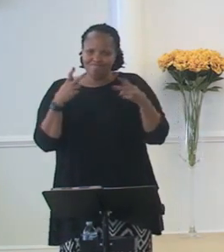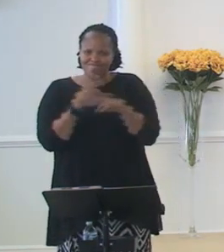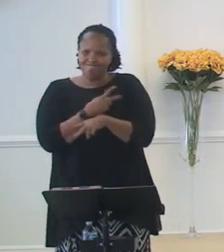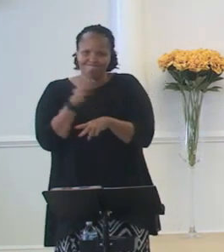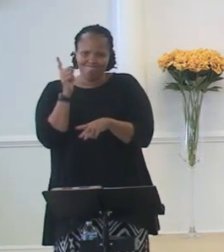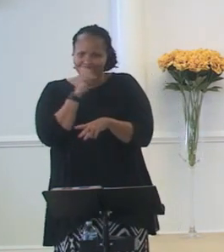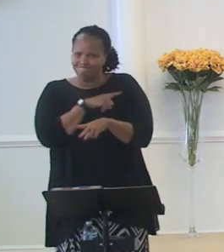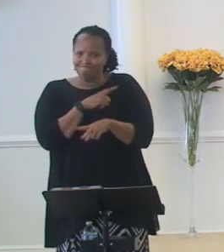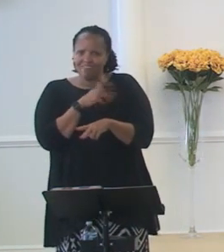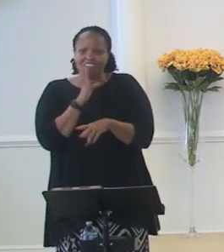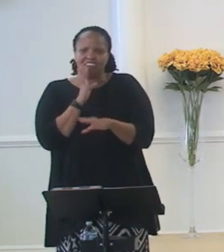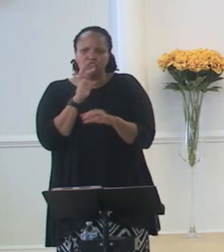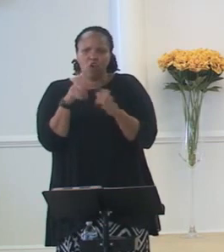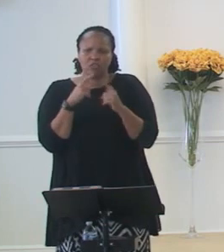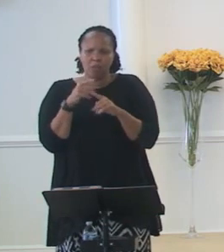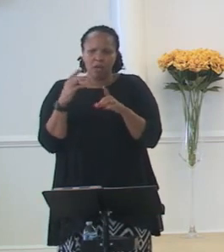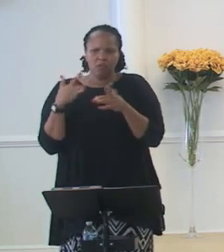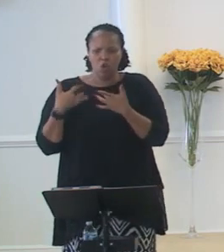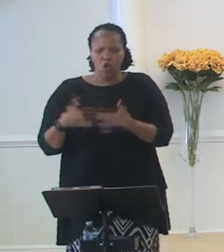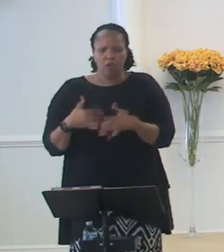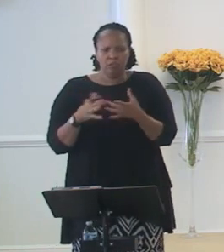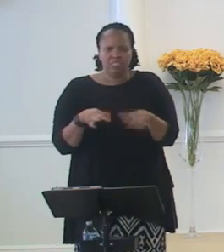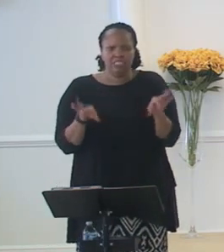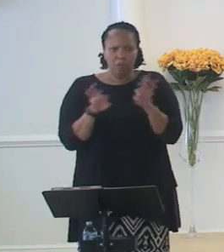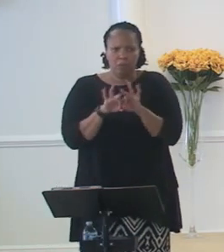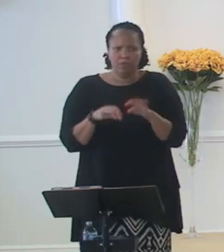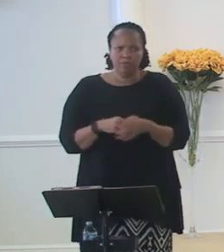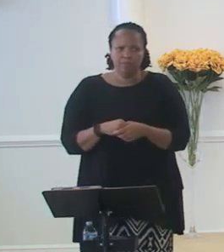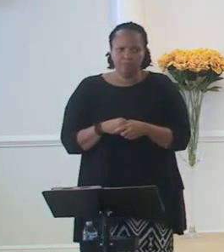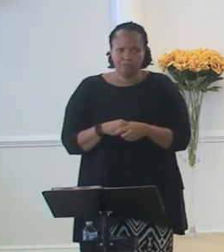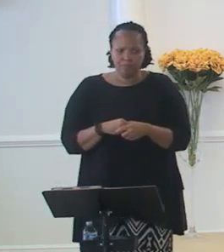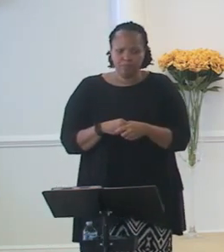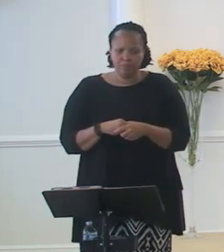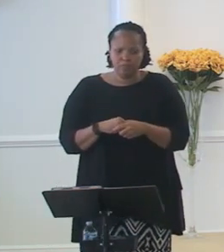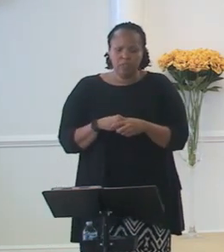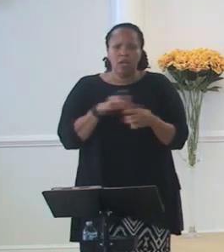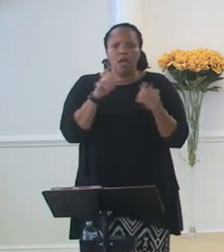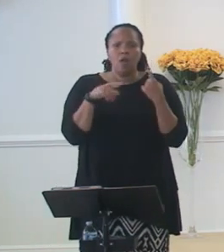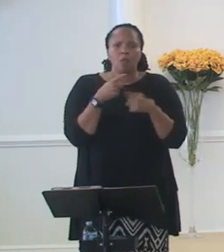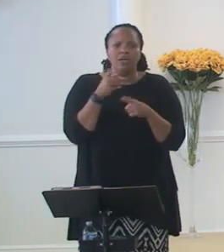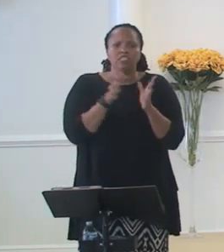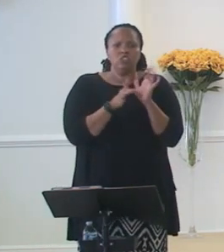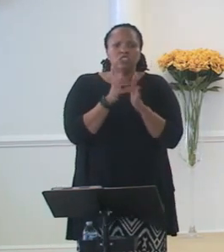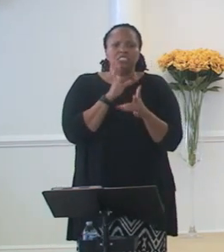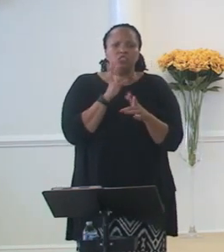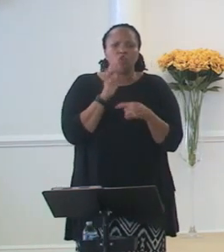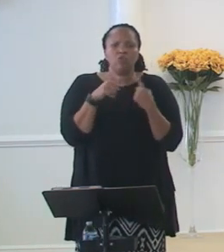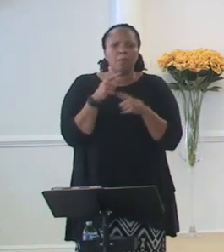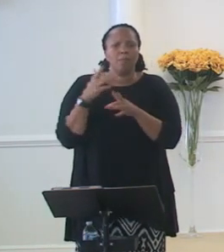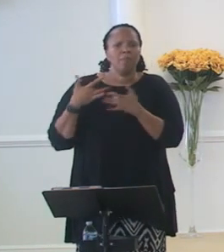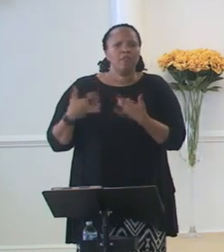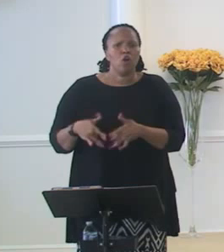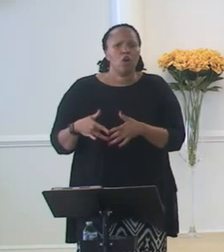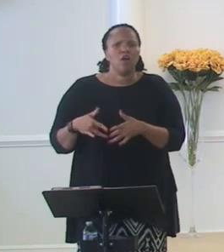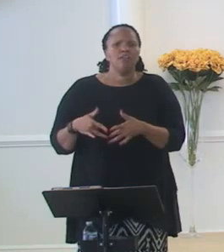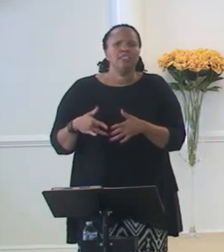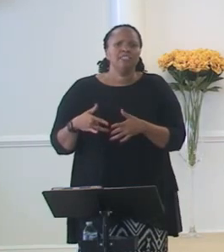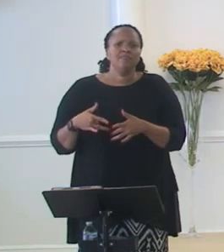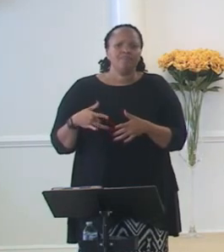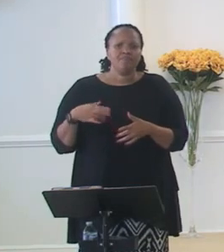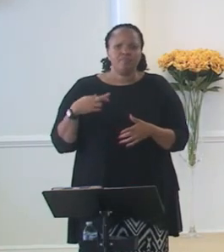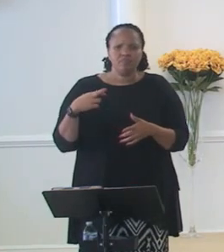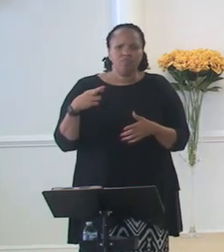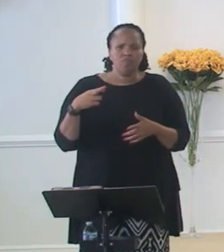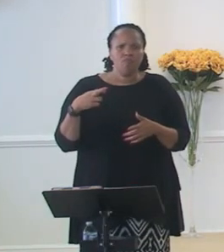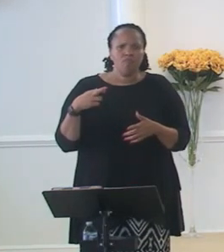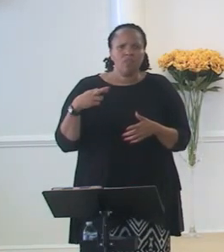He spoke of the heart, and while speaking of the heart, the religious leaders will come